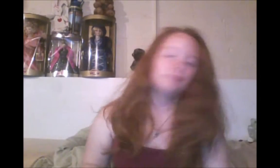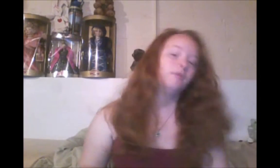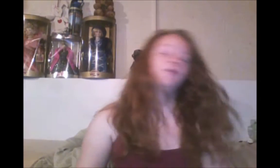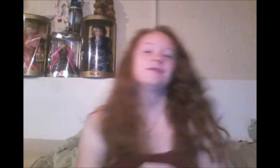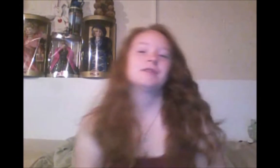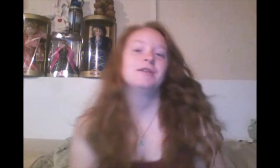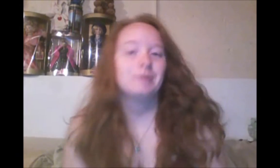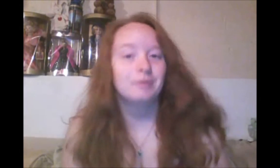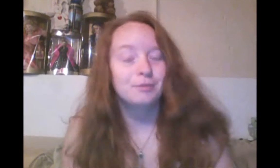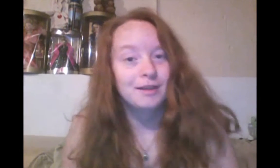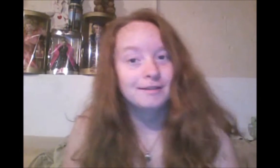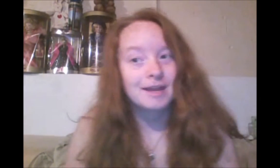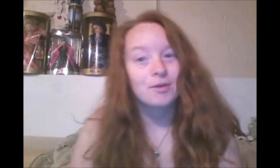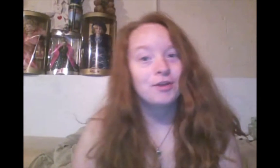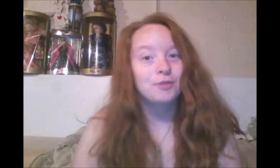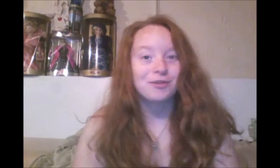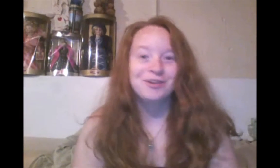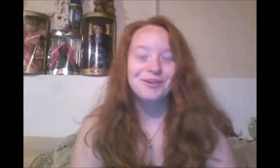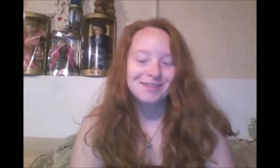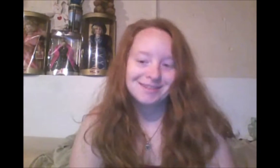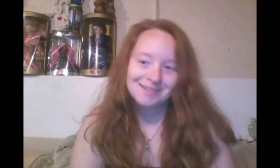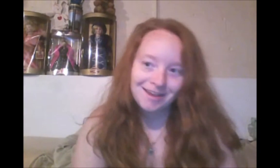If you ever seen Napoleon Dynamite, you already know this sign.